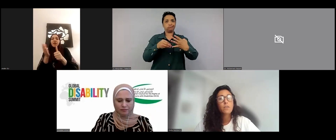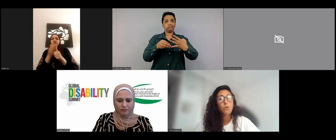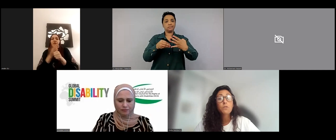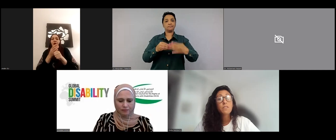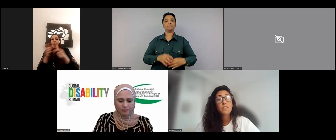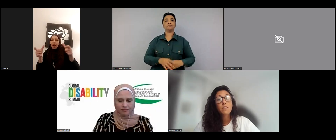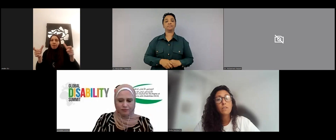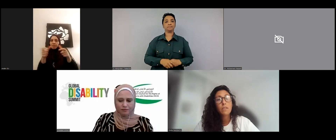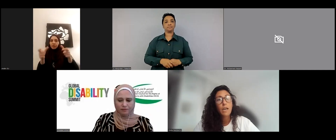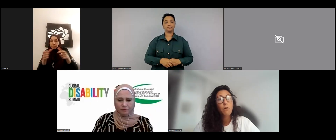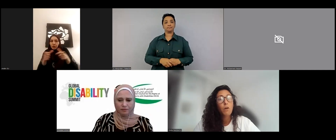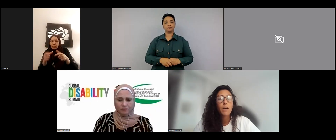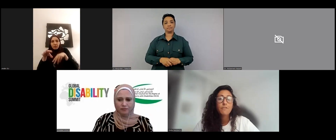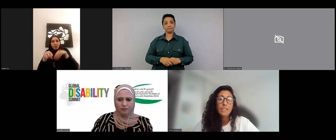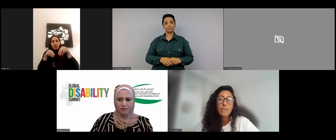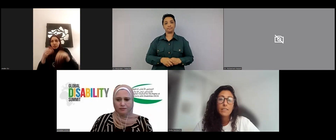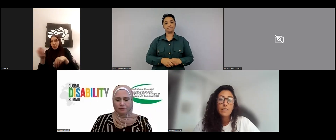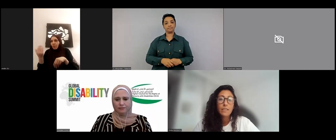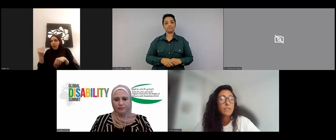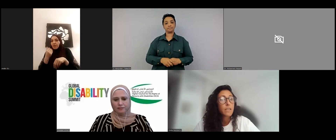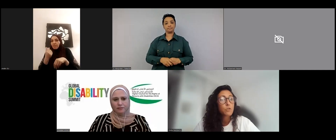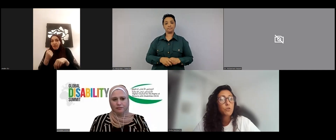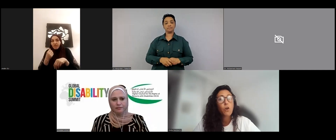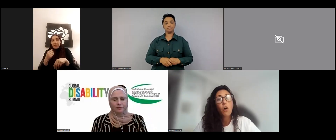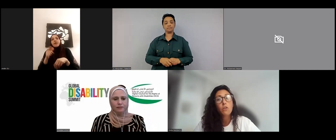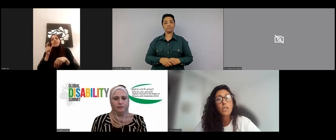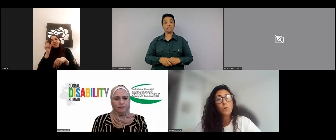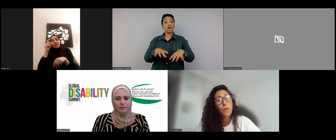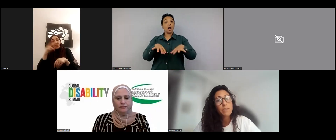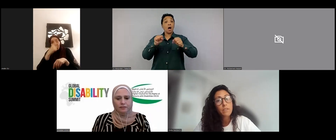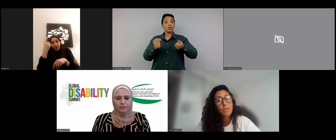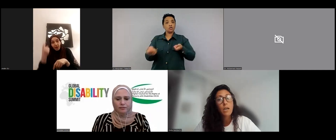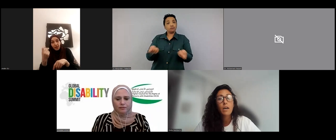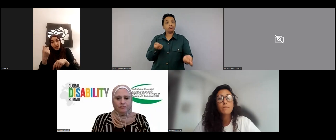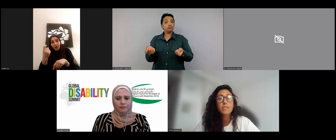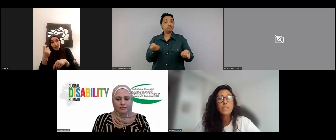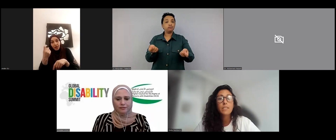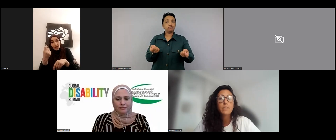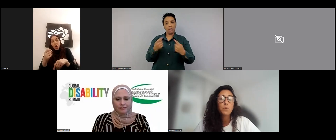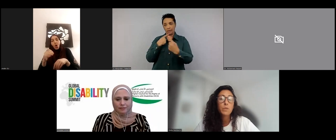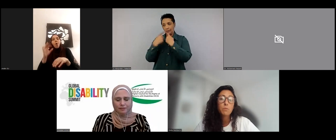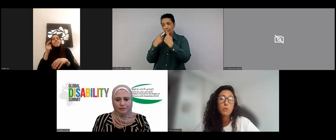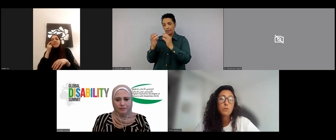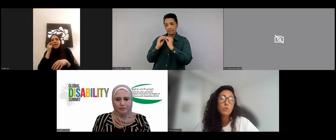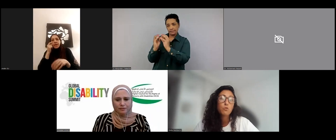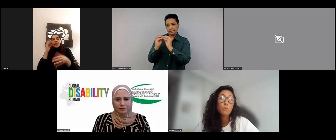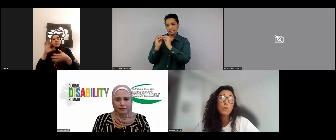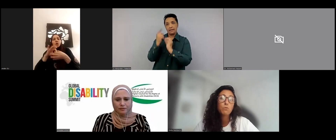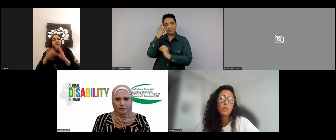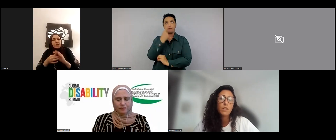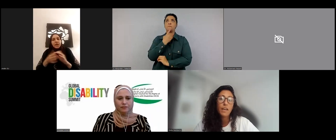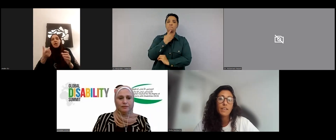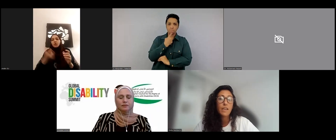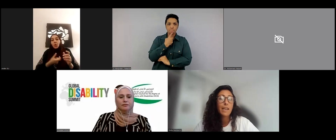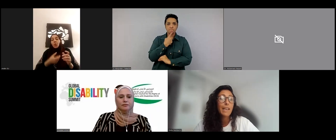The co-hosts are now finalizing a discussion on whether these principles should be